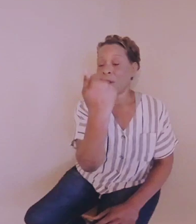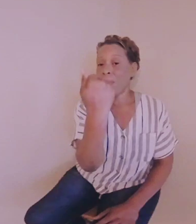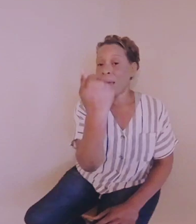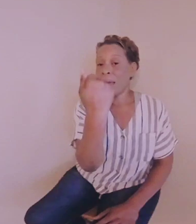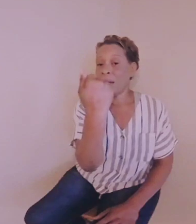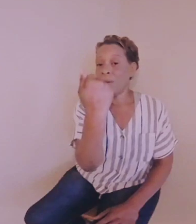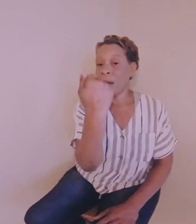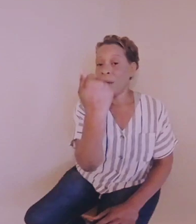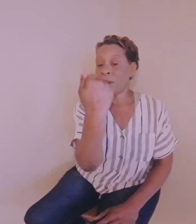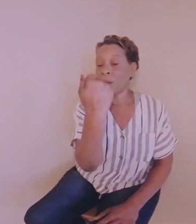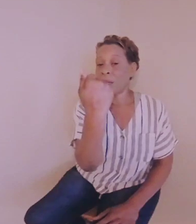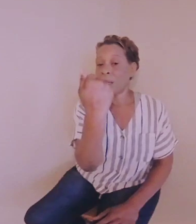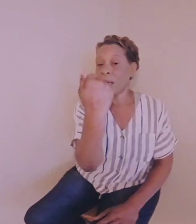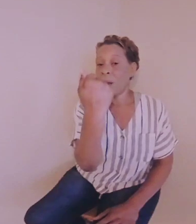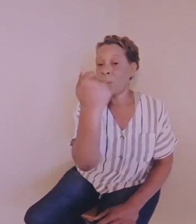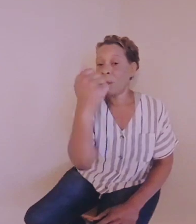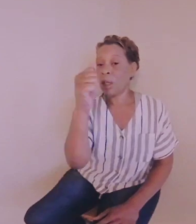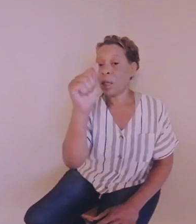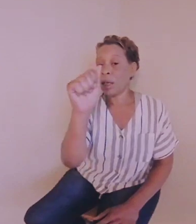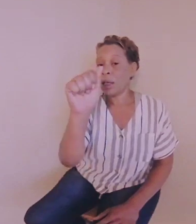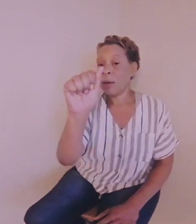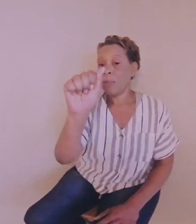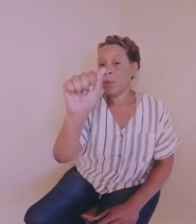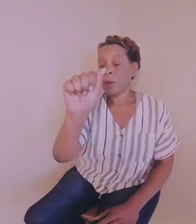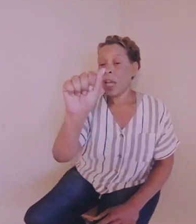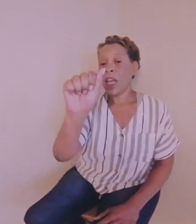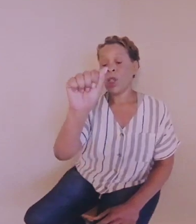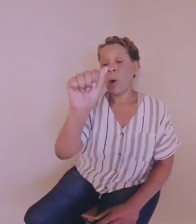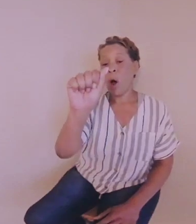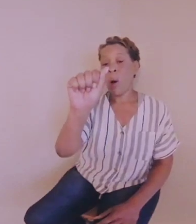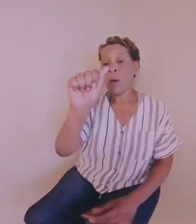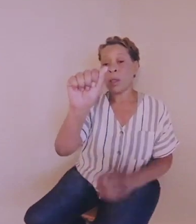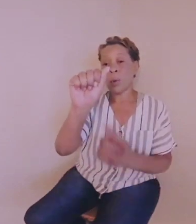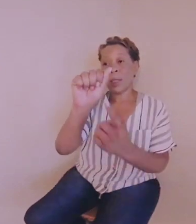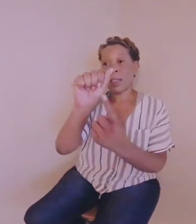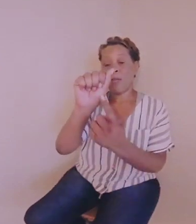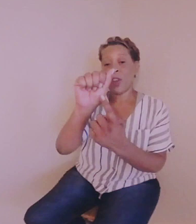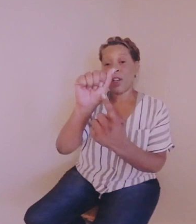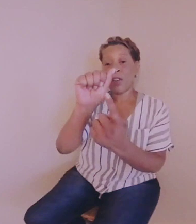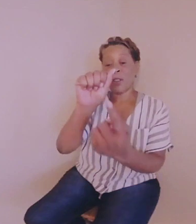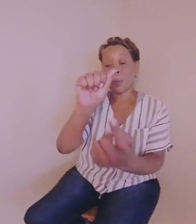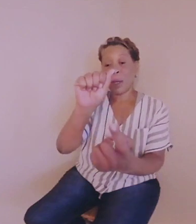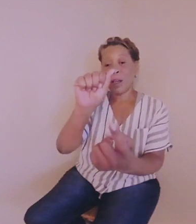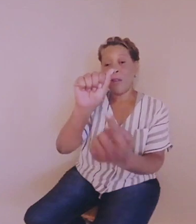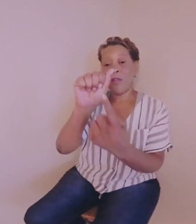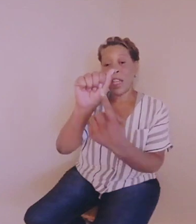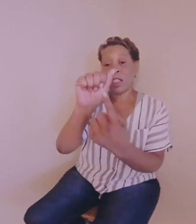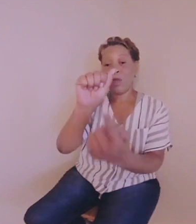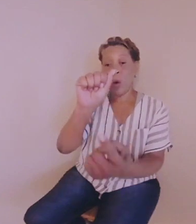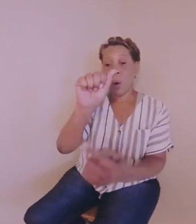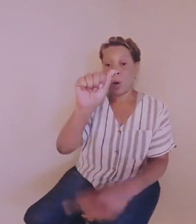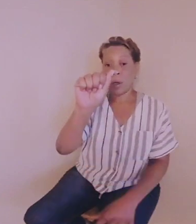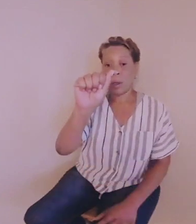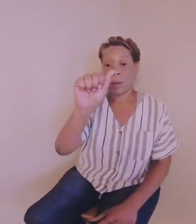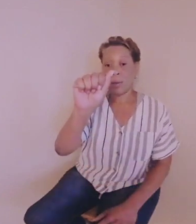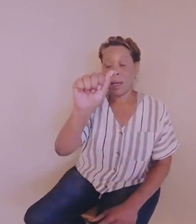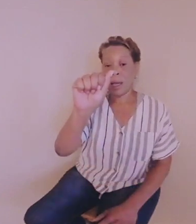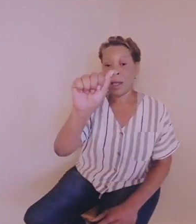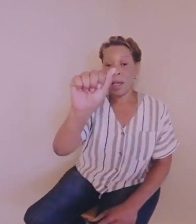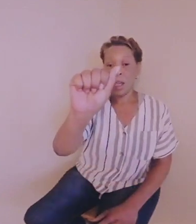turn my hand around, so this is how it will look. Okay, and you always want to finger spell face forward, okay?